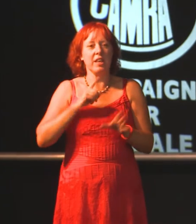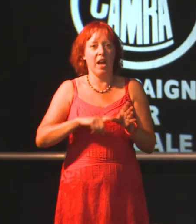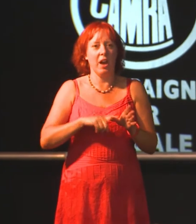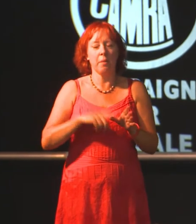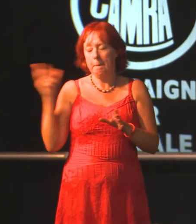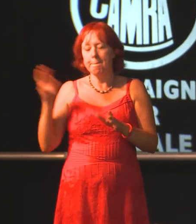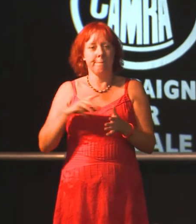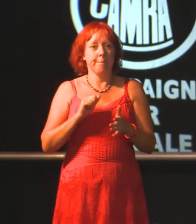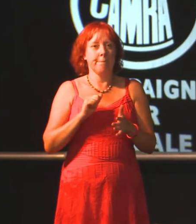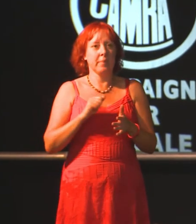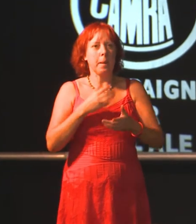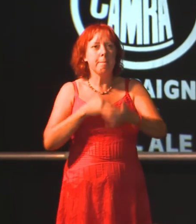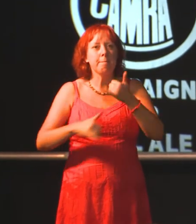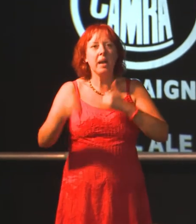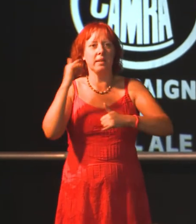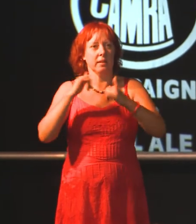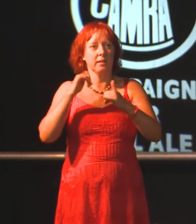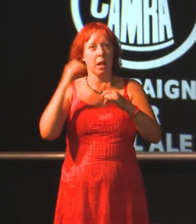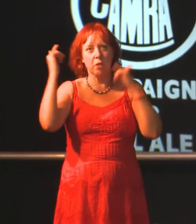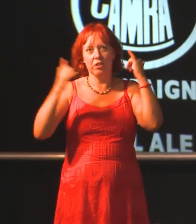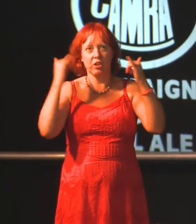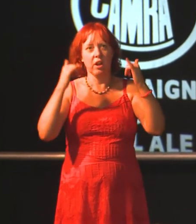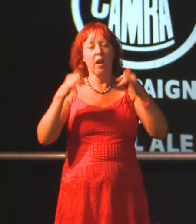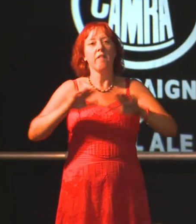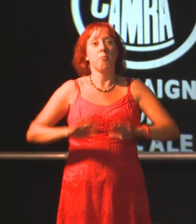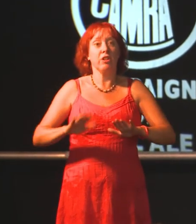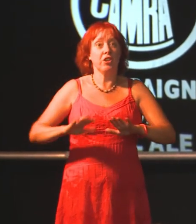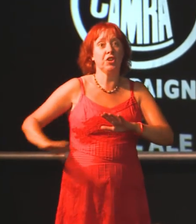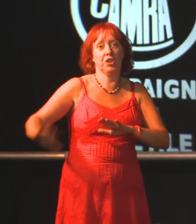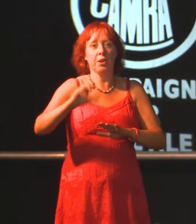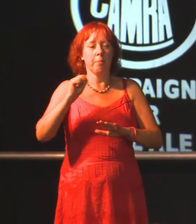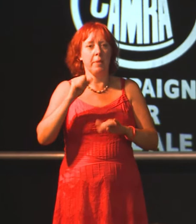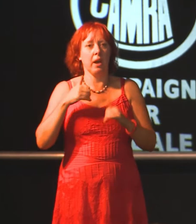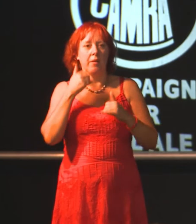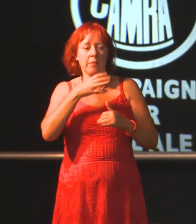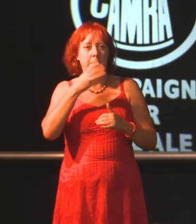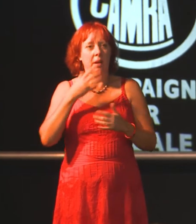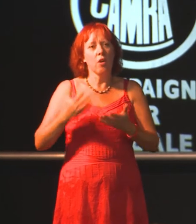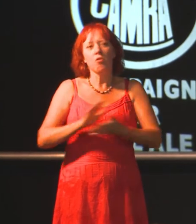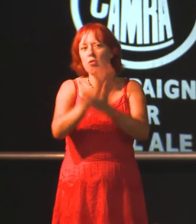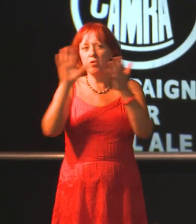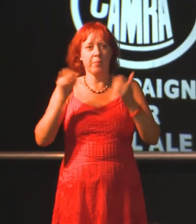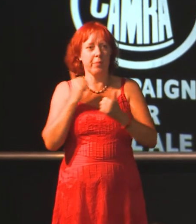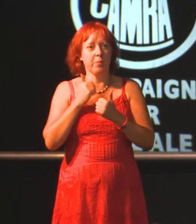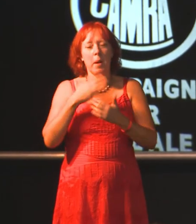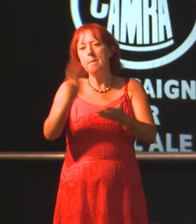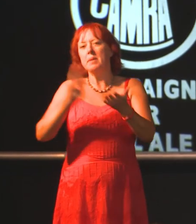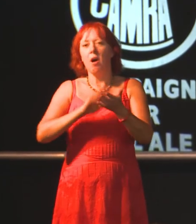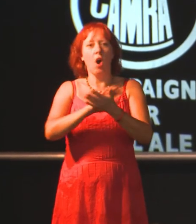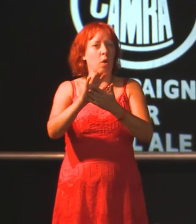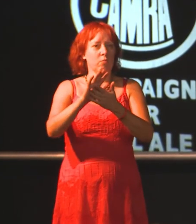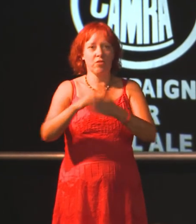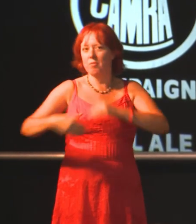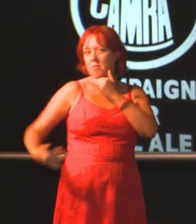organising this amazing celebration of British beer. A huge round of applause and thanks for Mr. Mark Holmes.